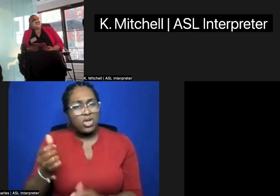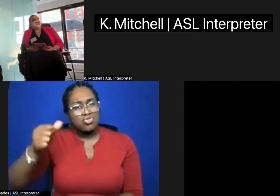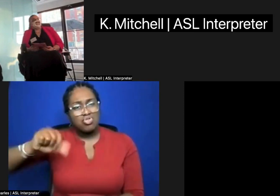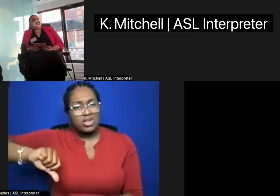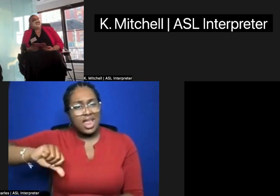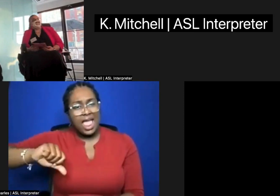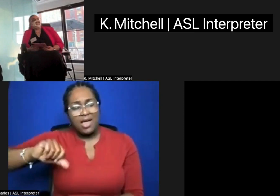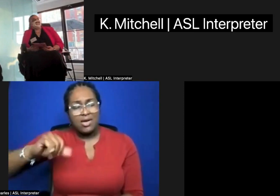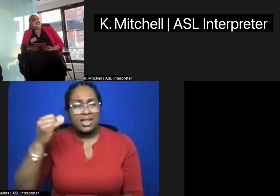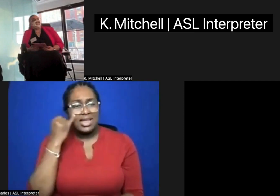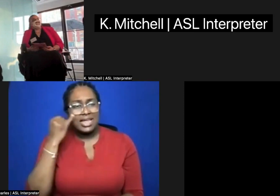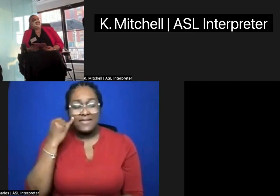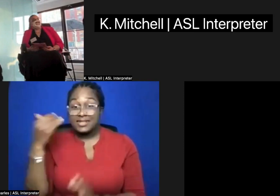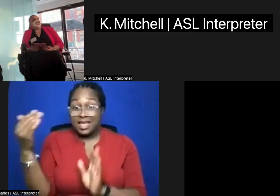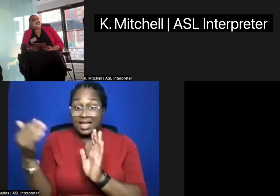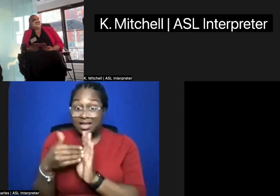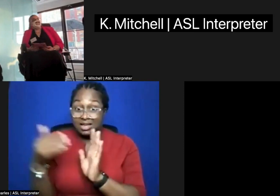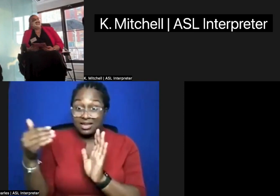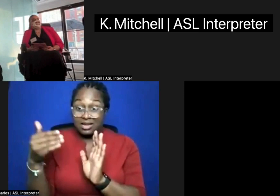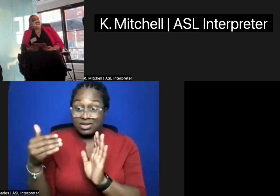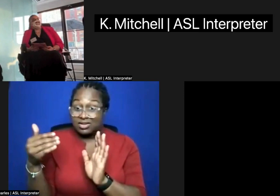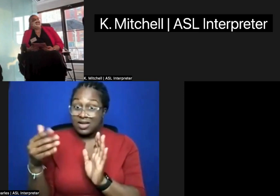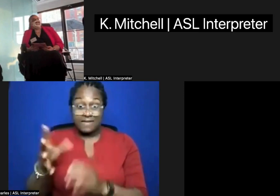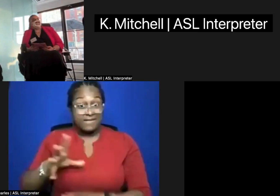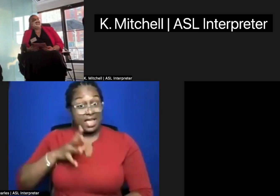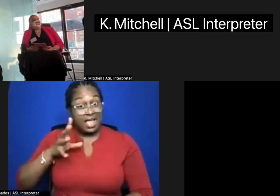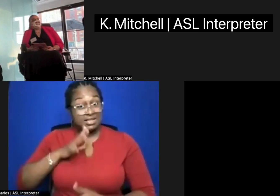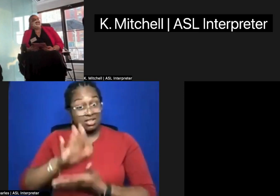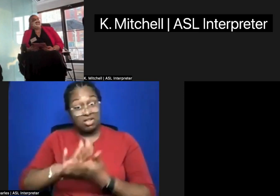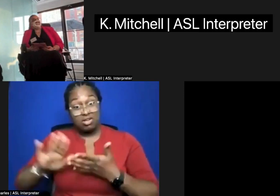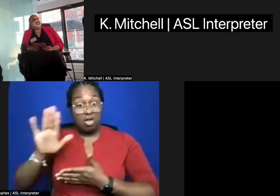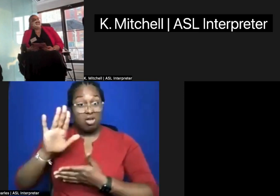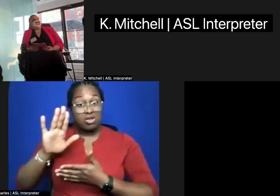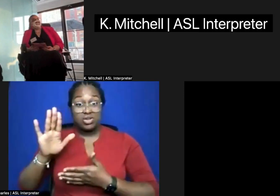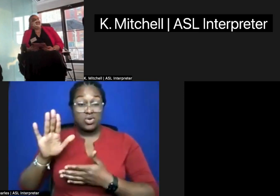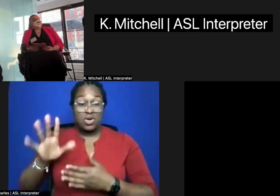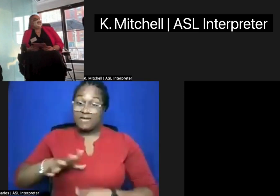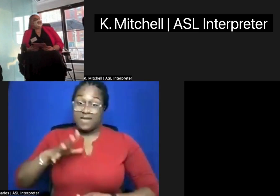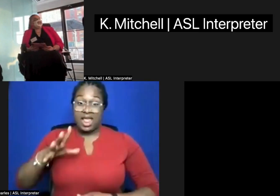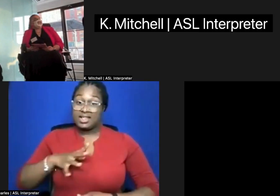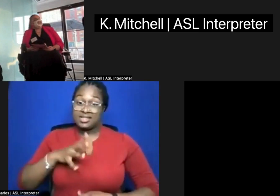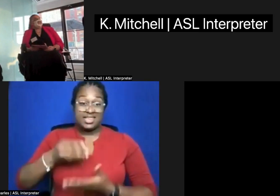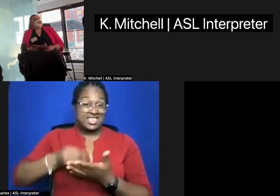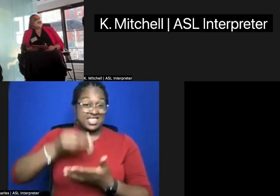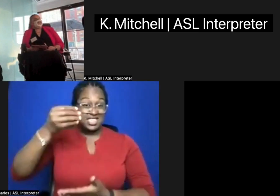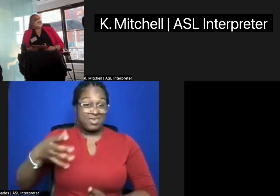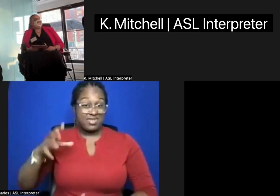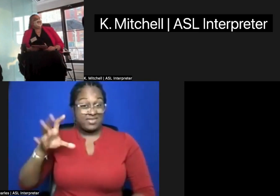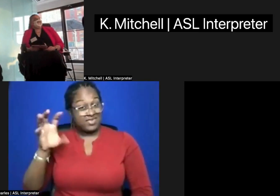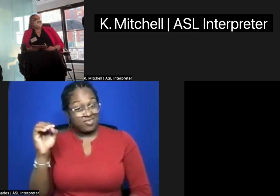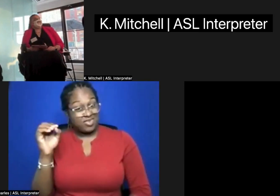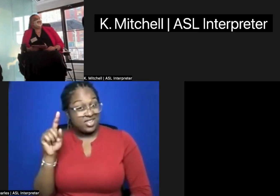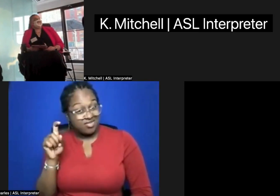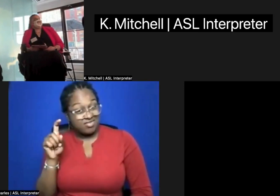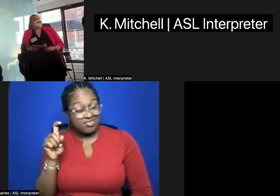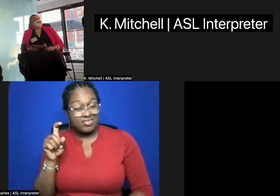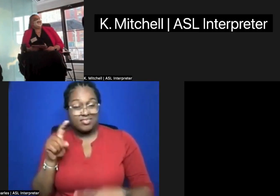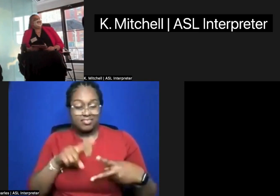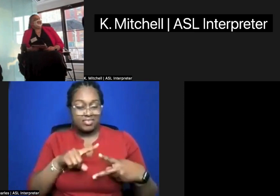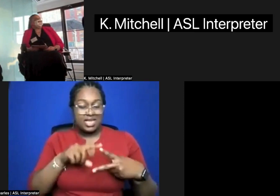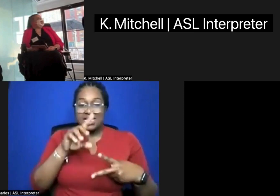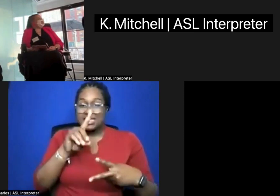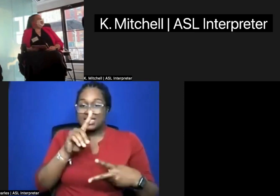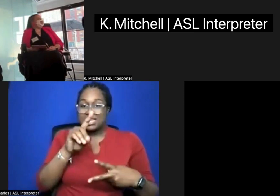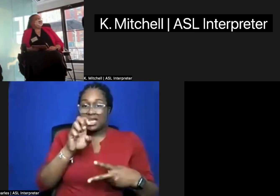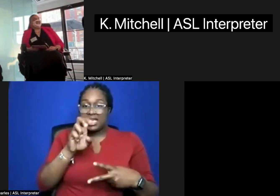against prestigious universities or companies? So those are my two questions. One with the DEI initiatives for employees,